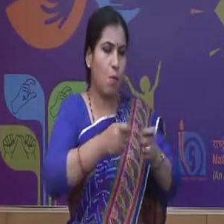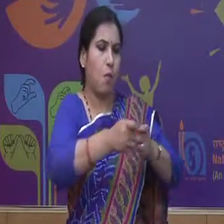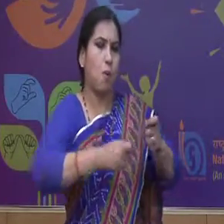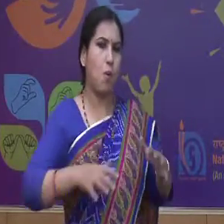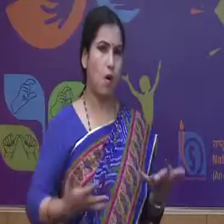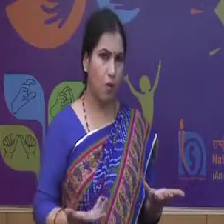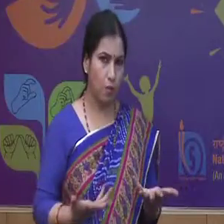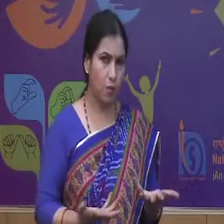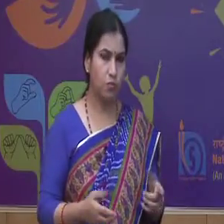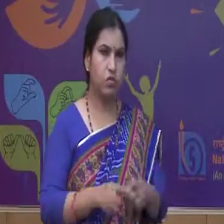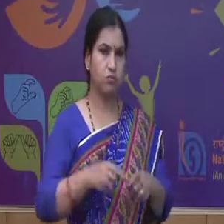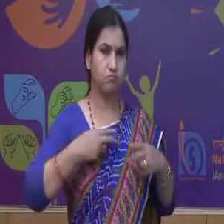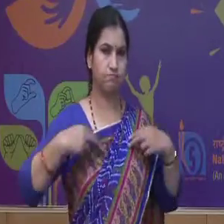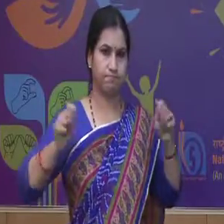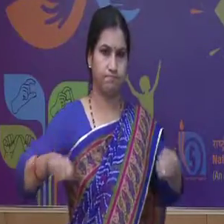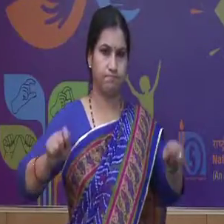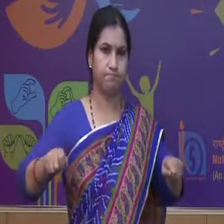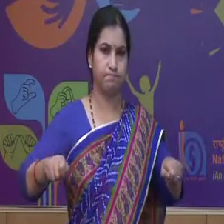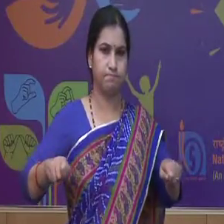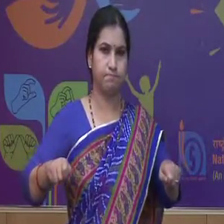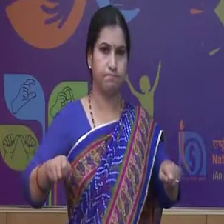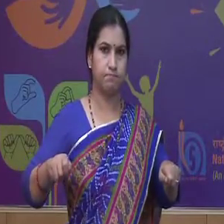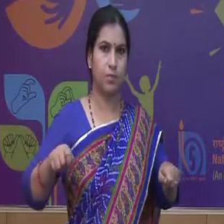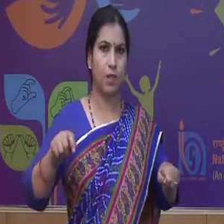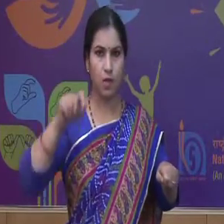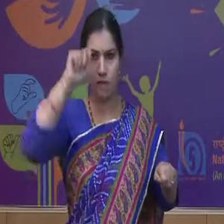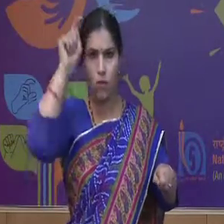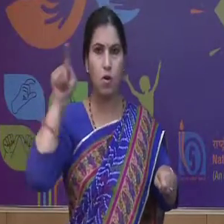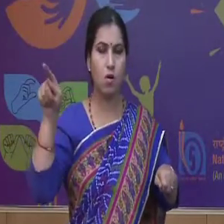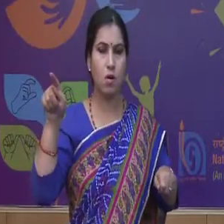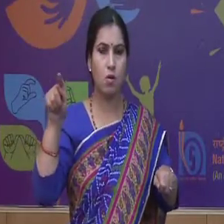and justice system towards Indian.